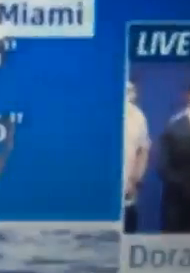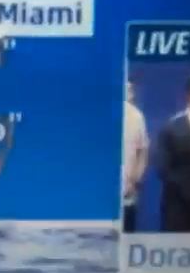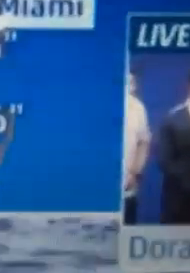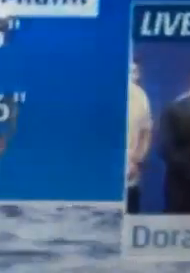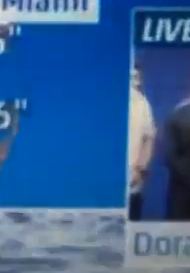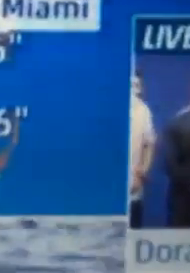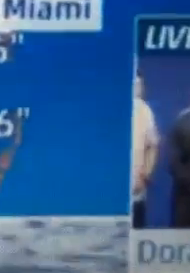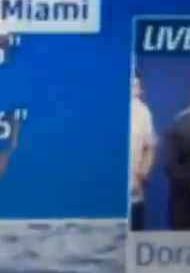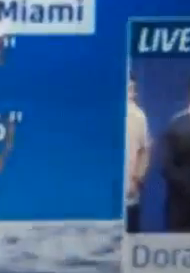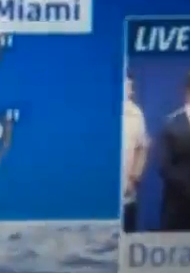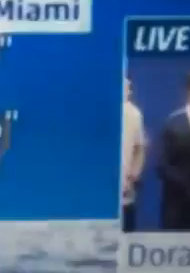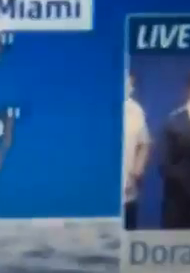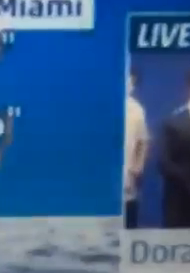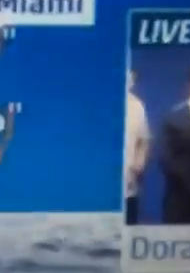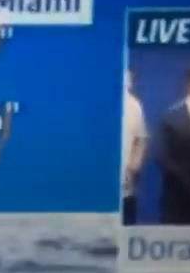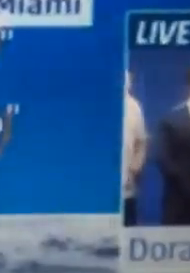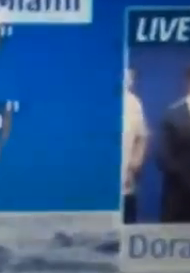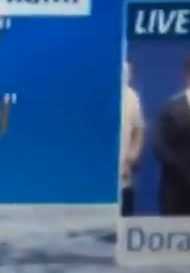visit